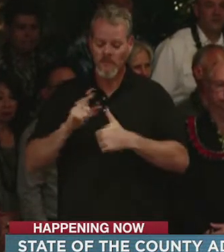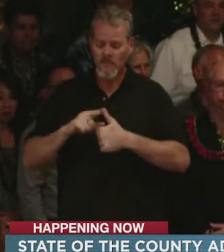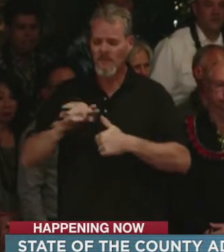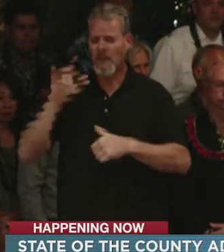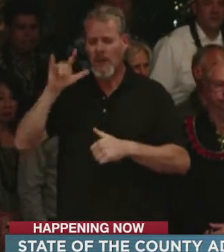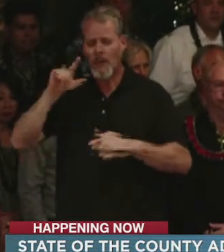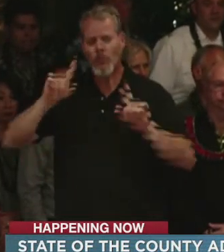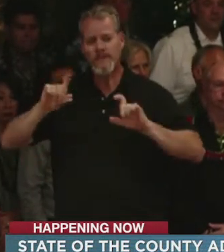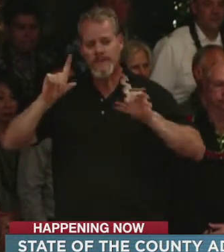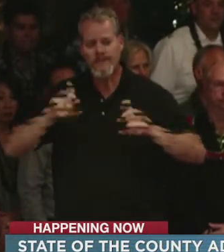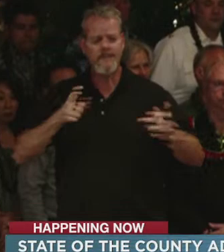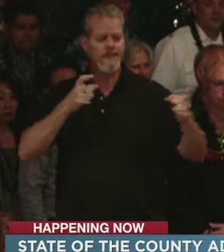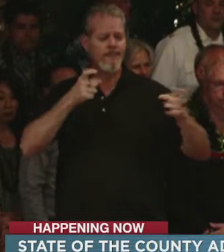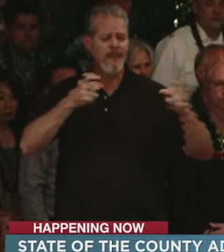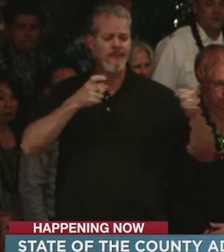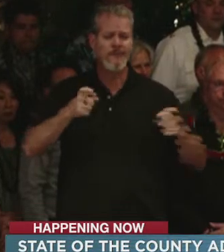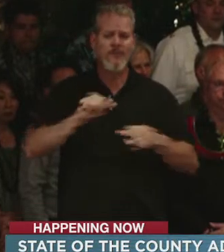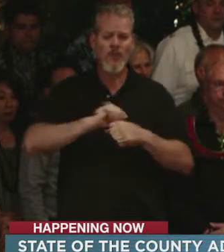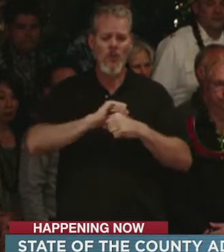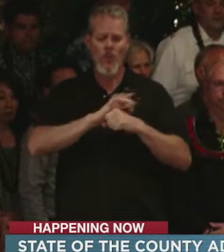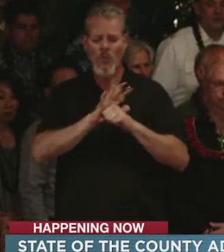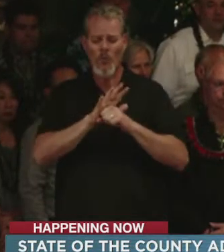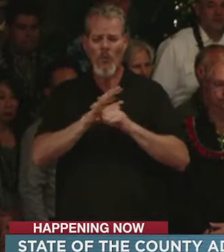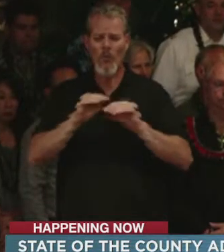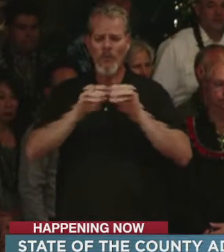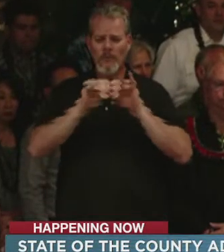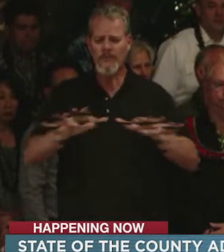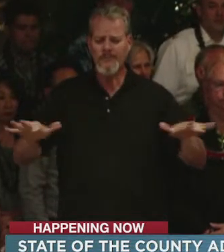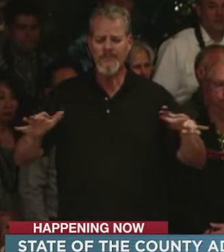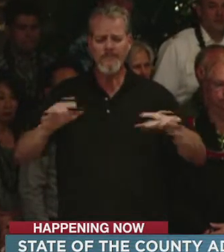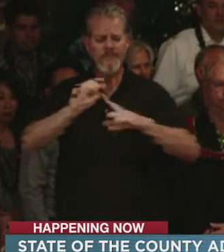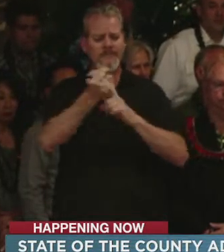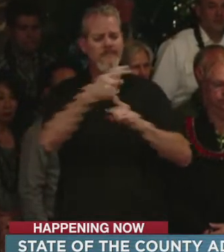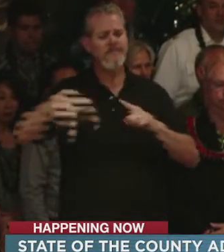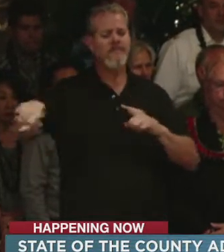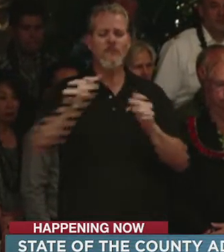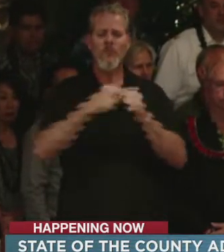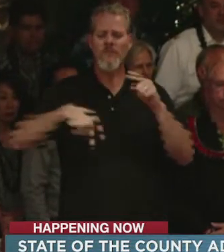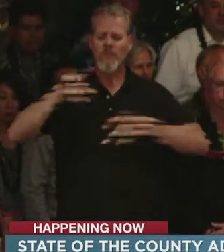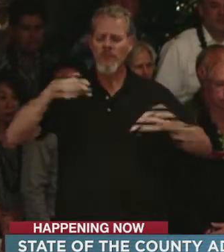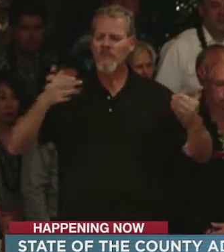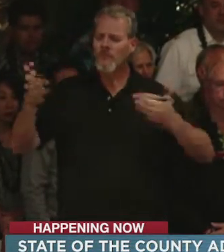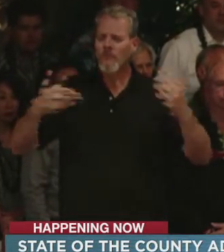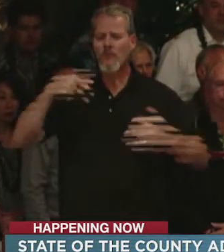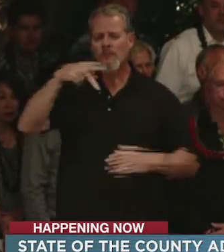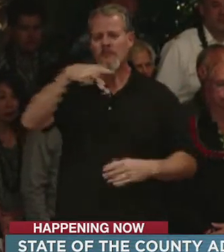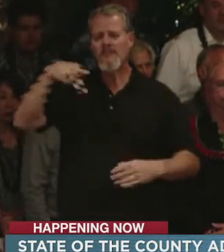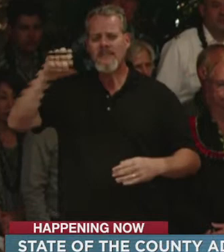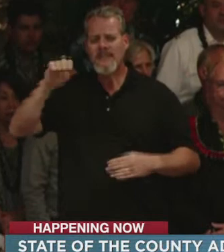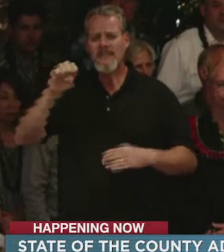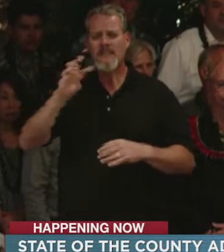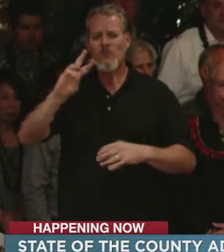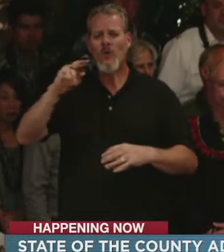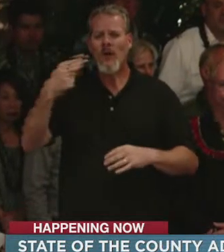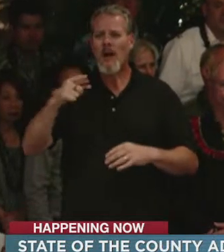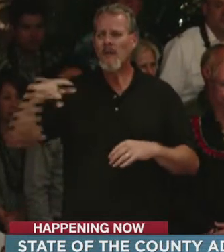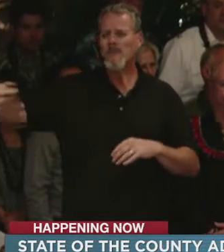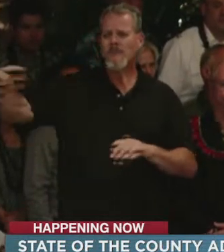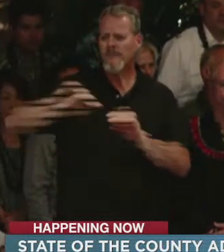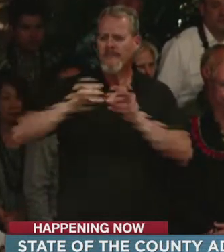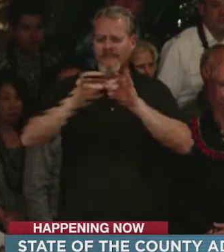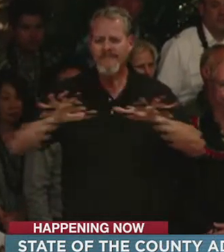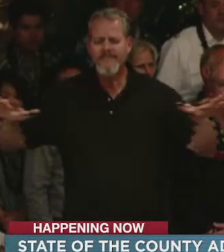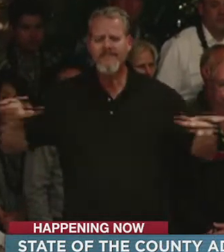testing, managing quarantine sites with wraparound services, PPE warehousing and distribution, call